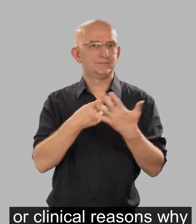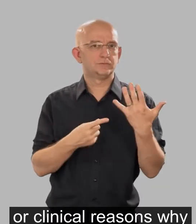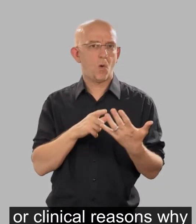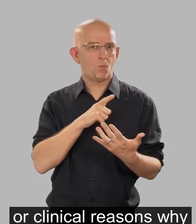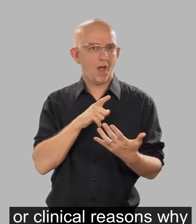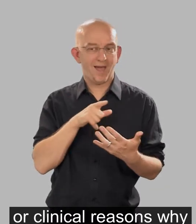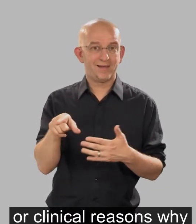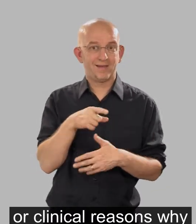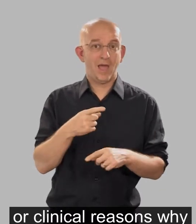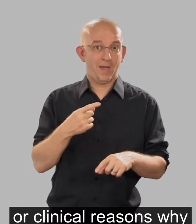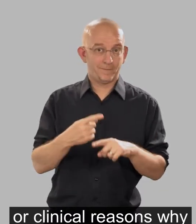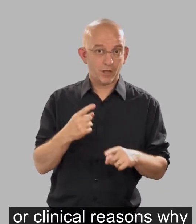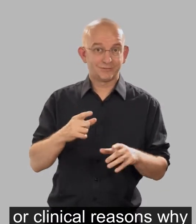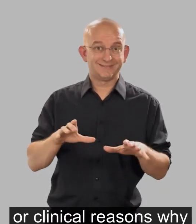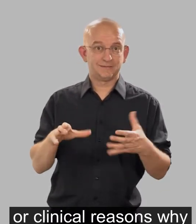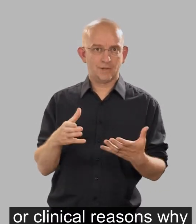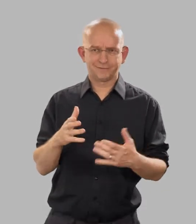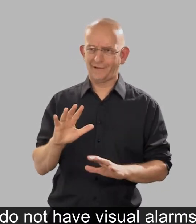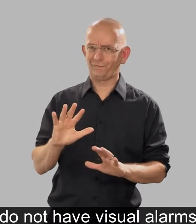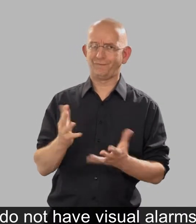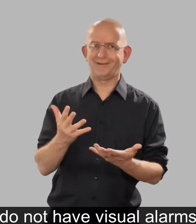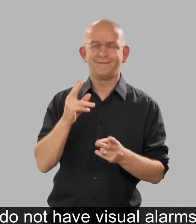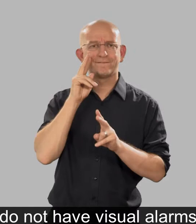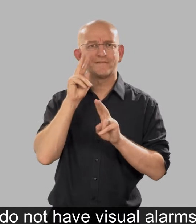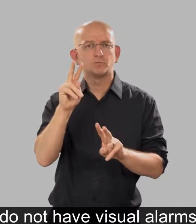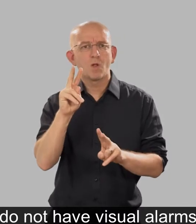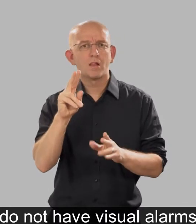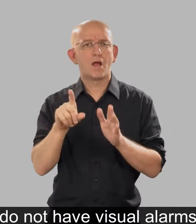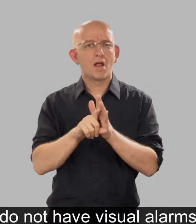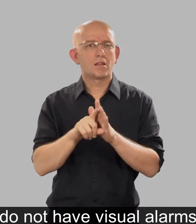why emergency departments do not have visual alarms.